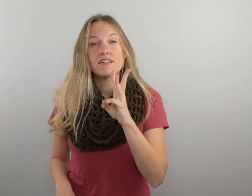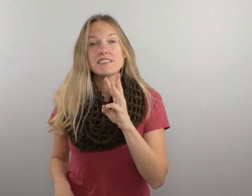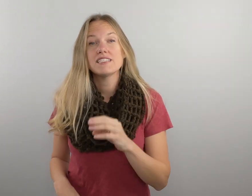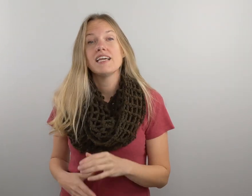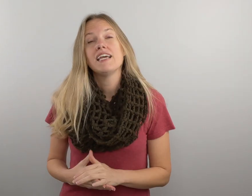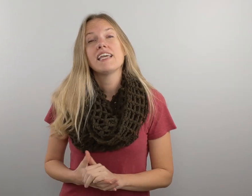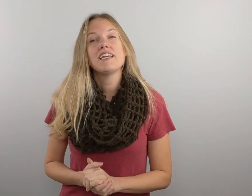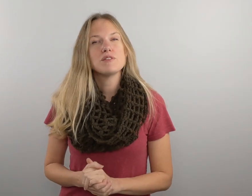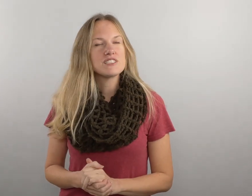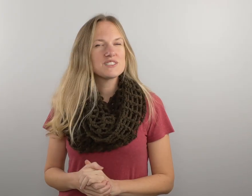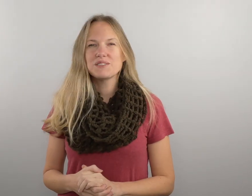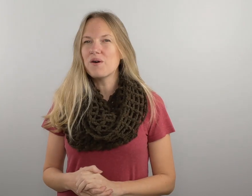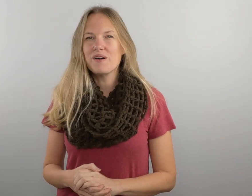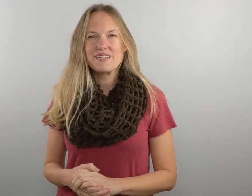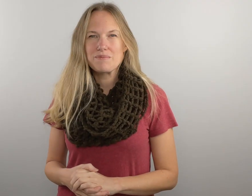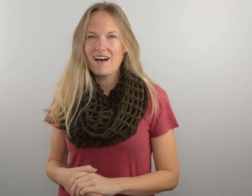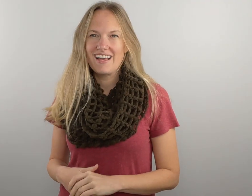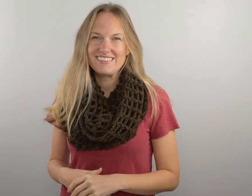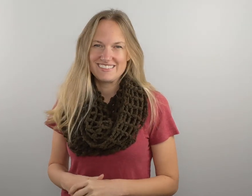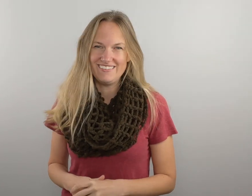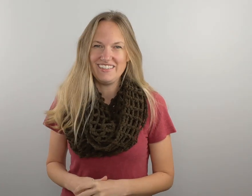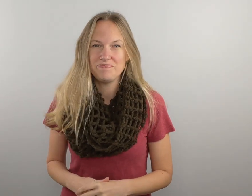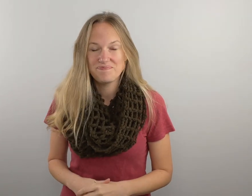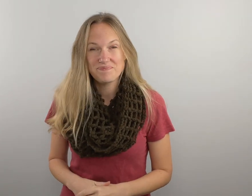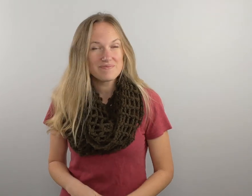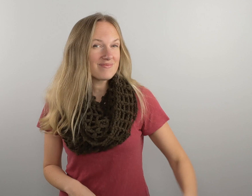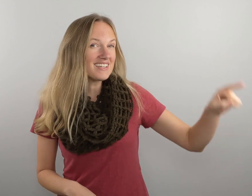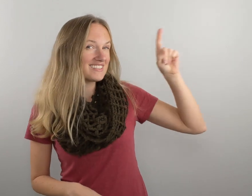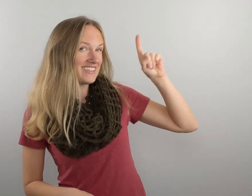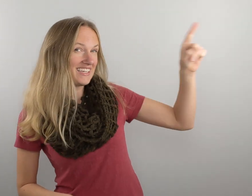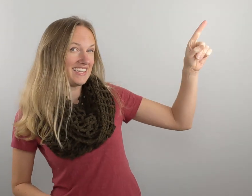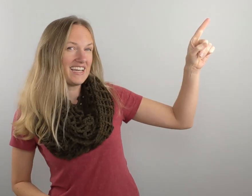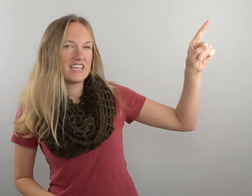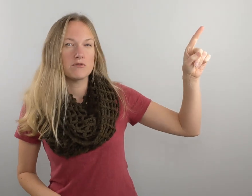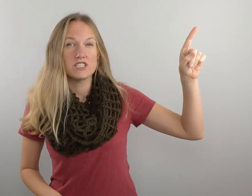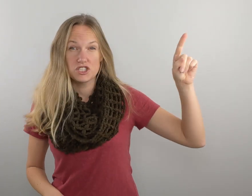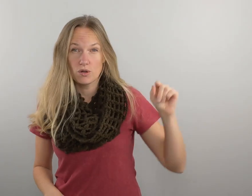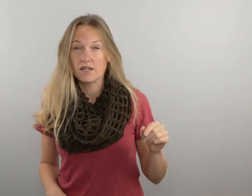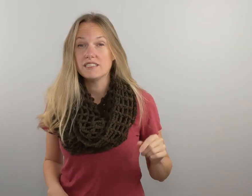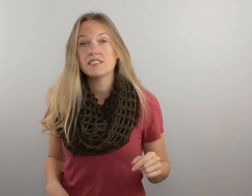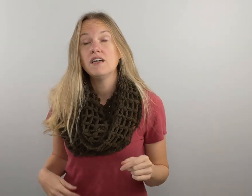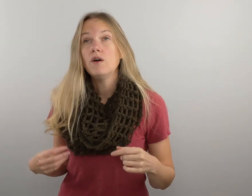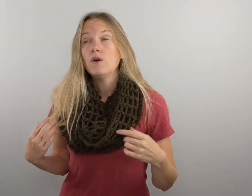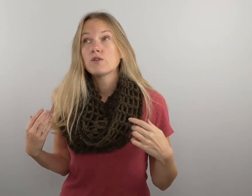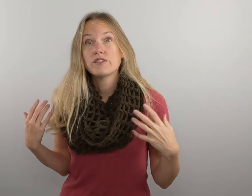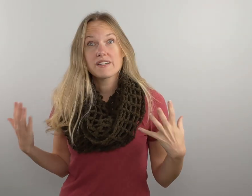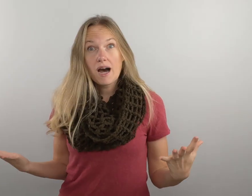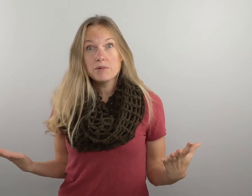waters. He restores my soul. So he, and then restores. So there's a couple